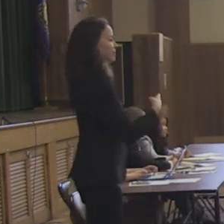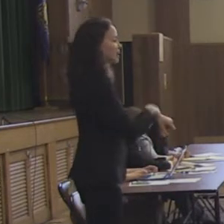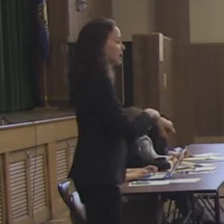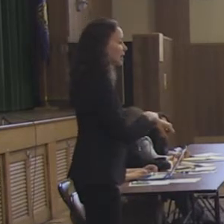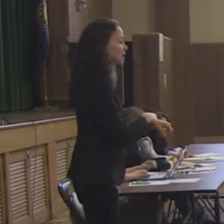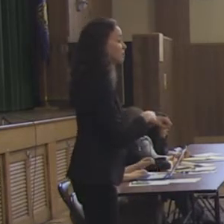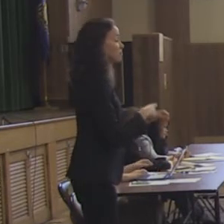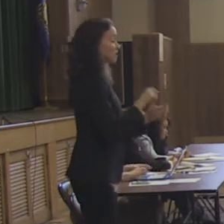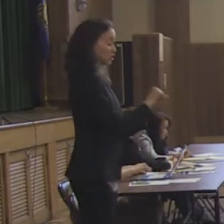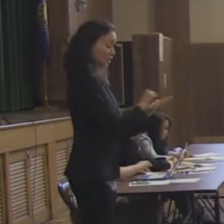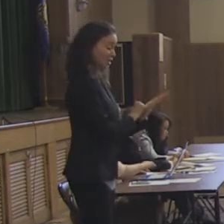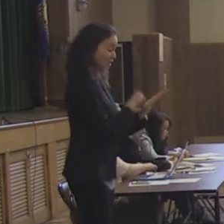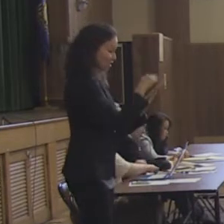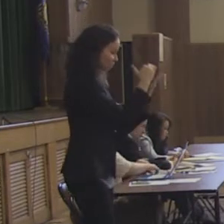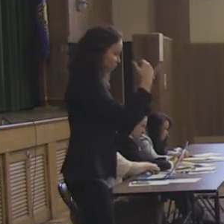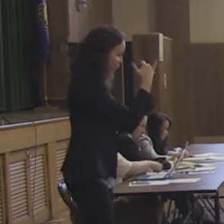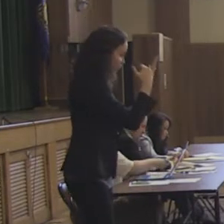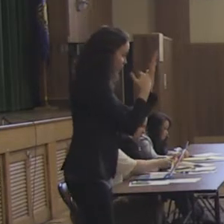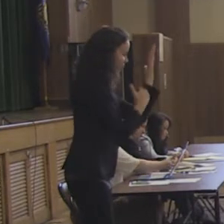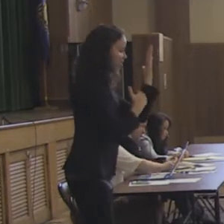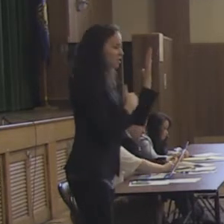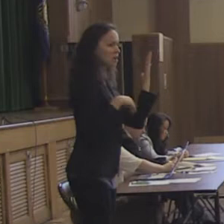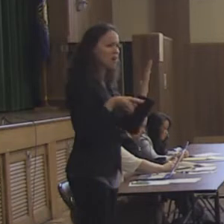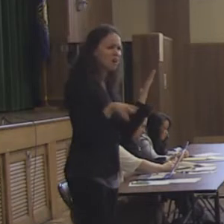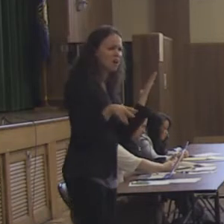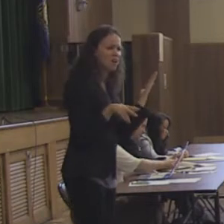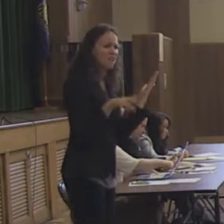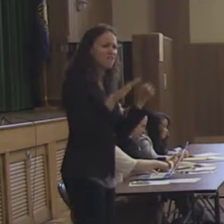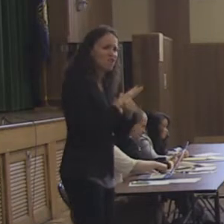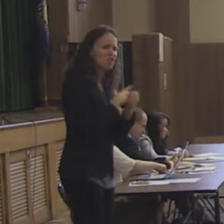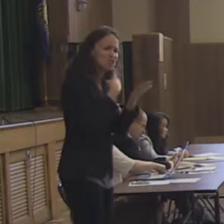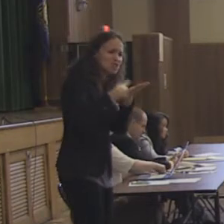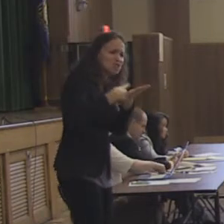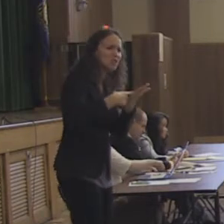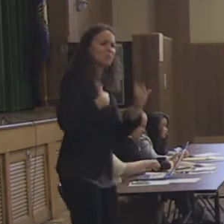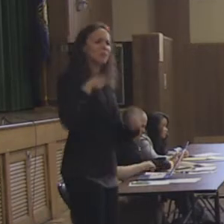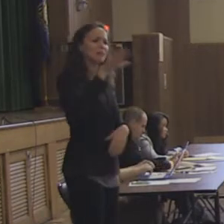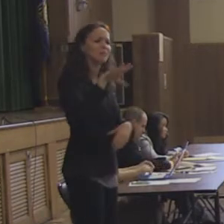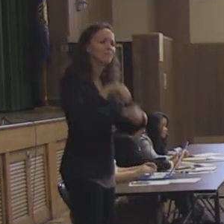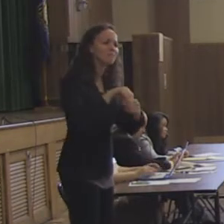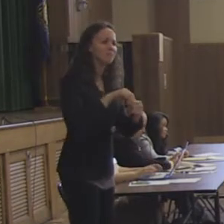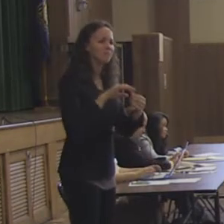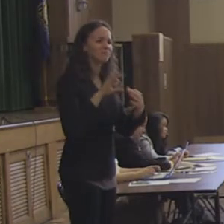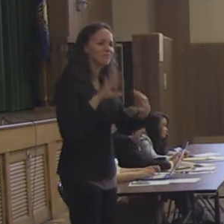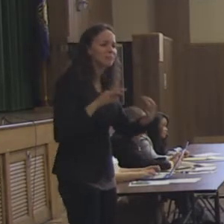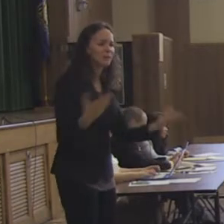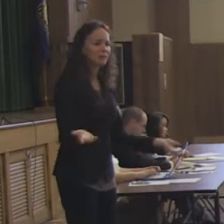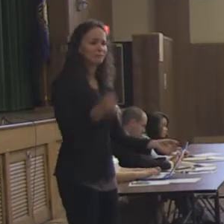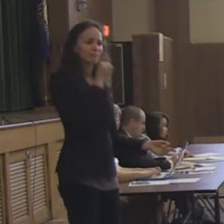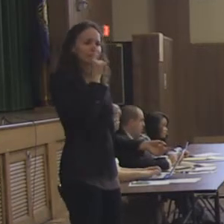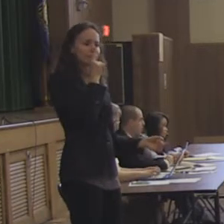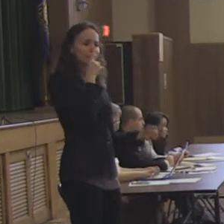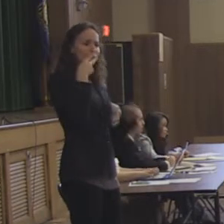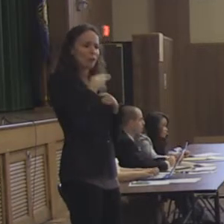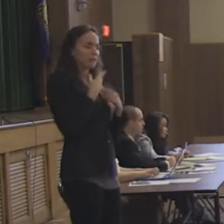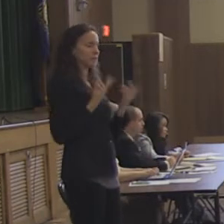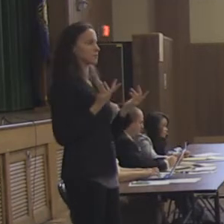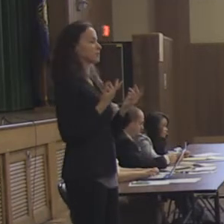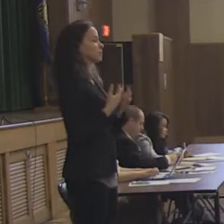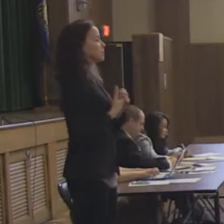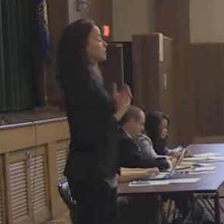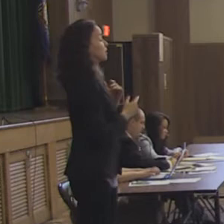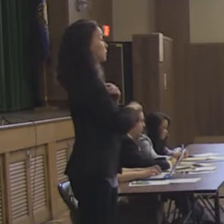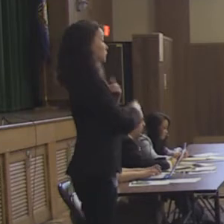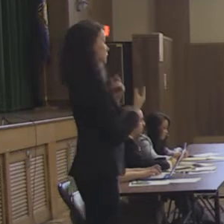scrutiny because how much time the agenda takes, and I fully have heard that message. And just to let you know, you can go onto